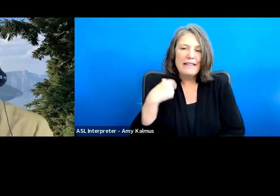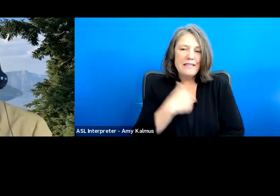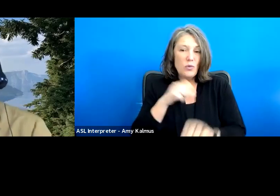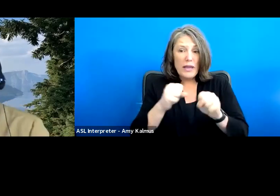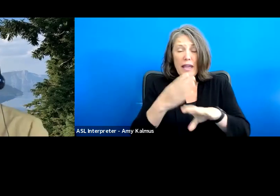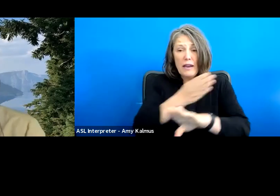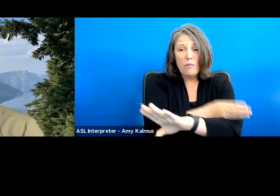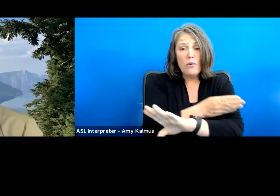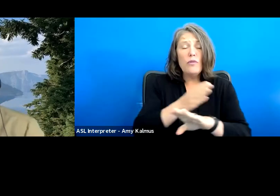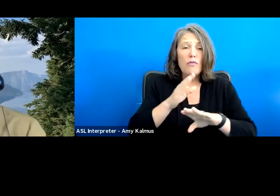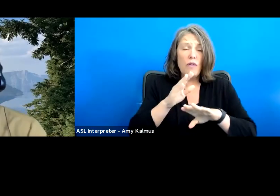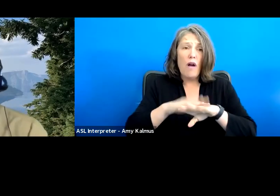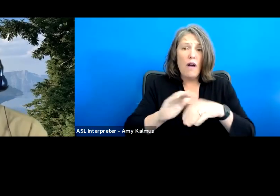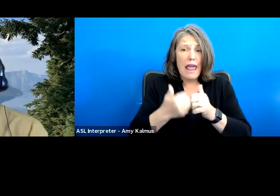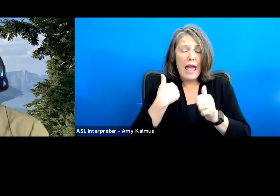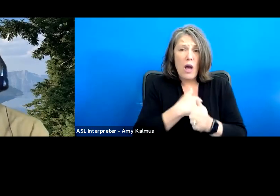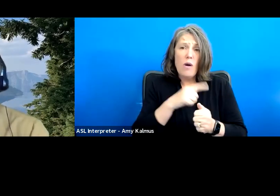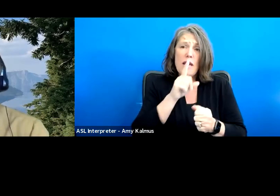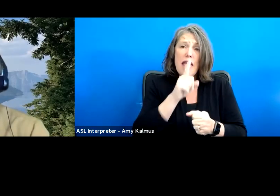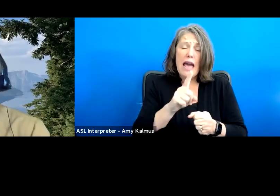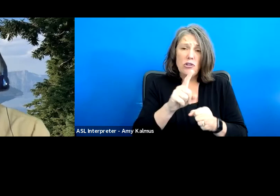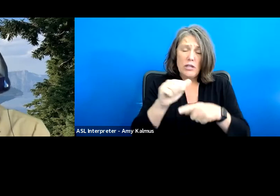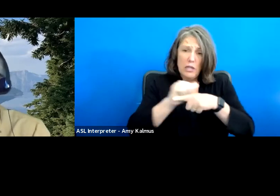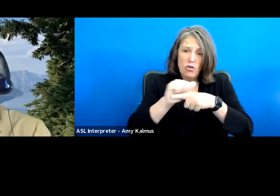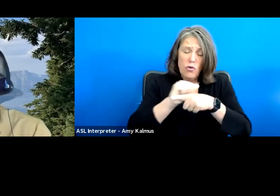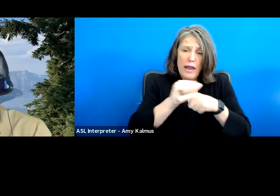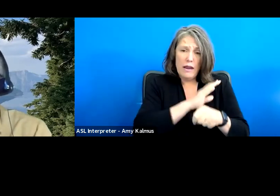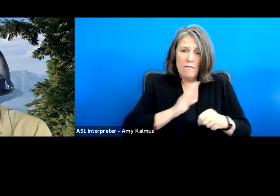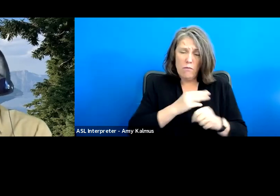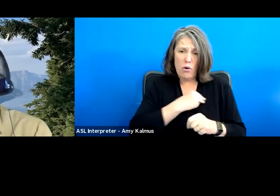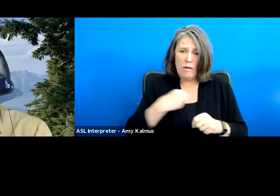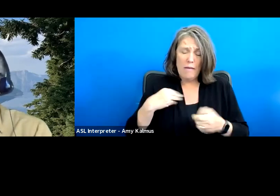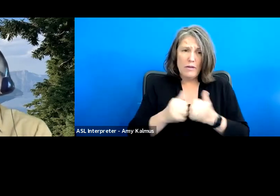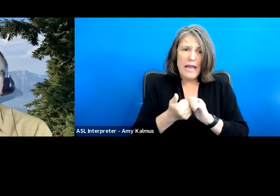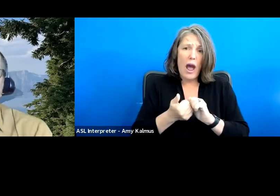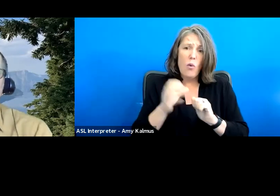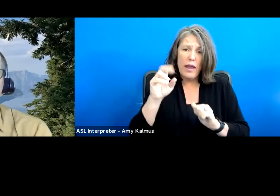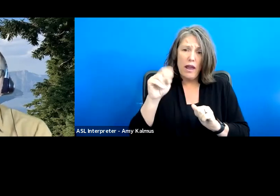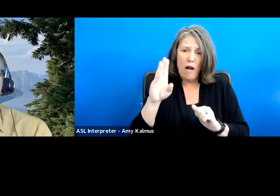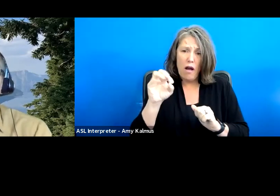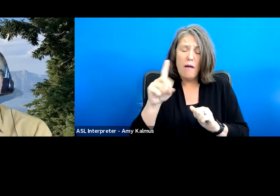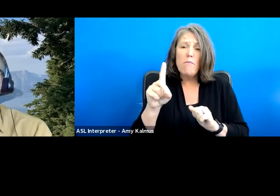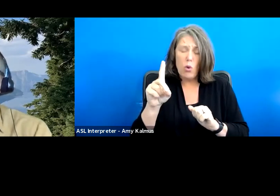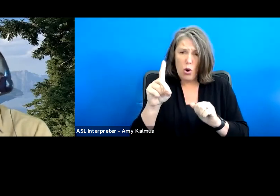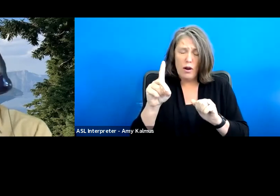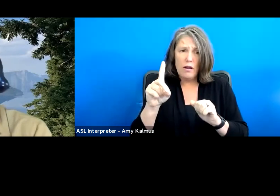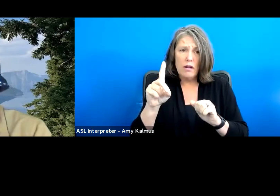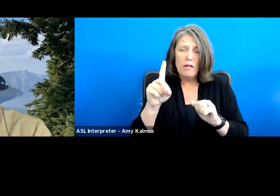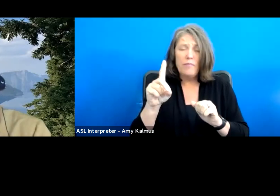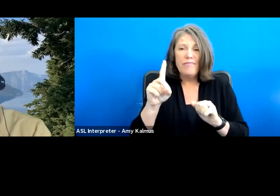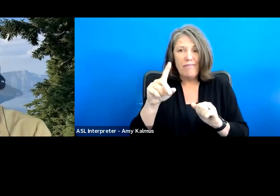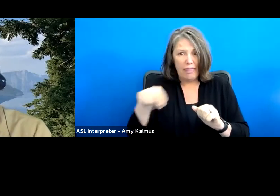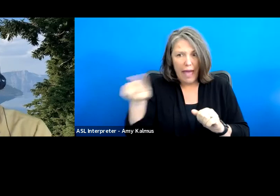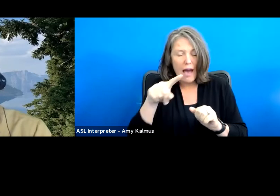improve on how we actually train board members, how we onboard them, how we onboard SILC